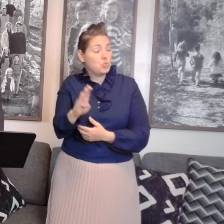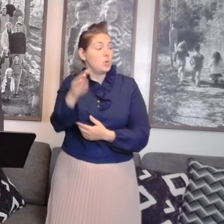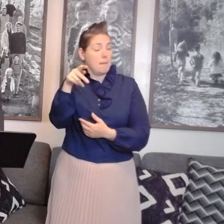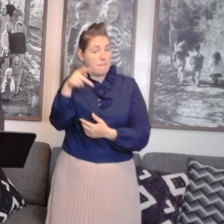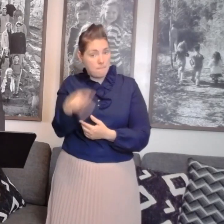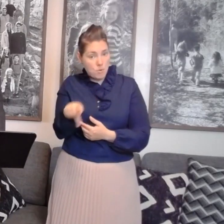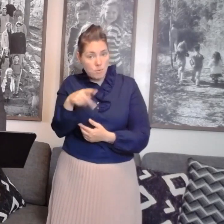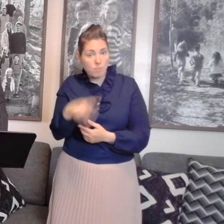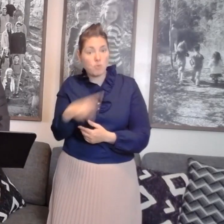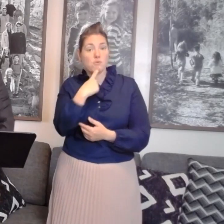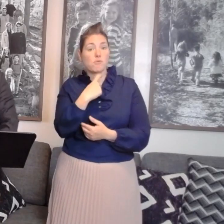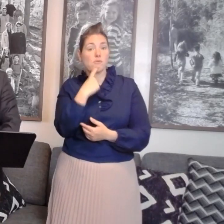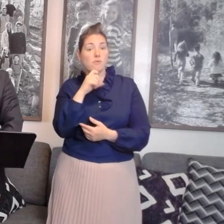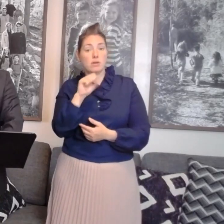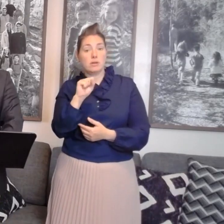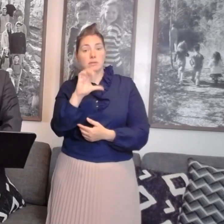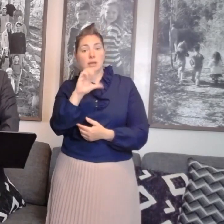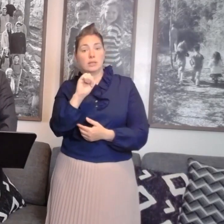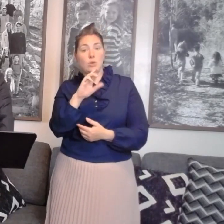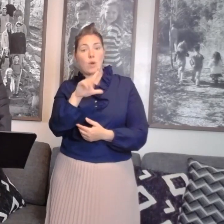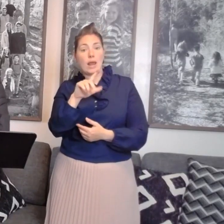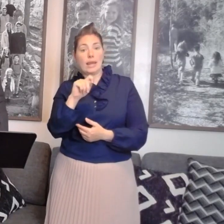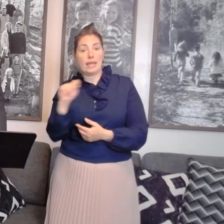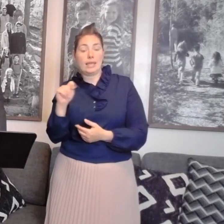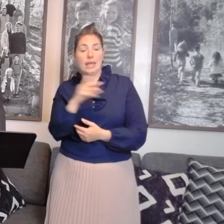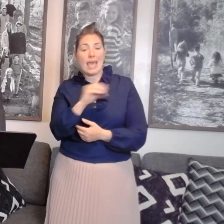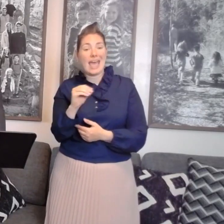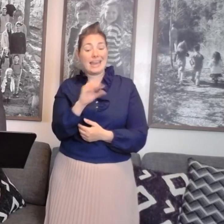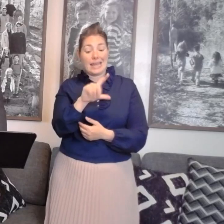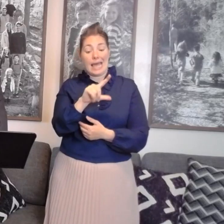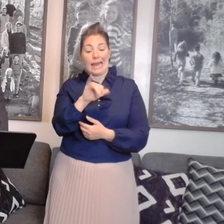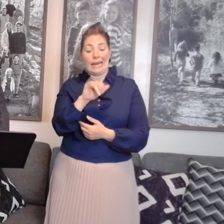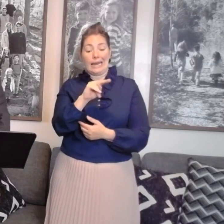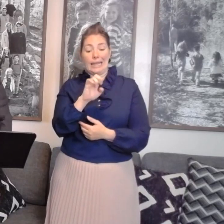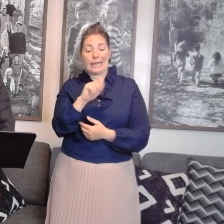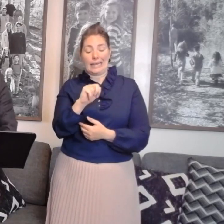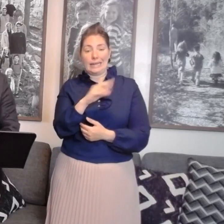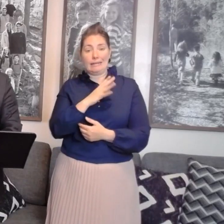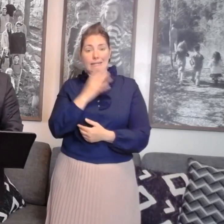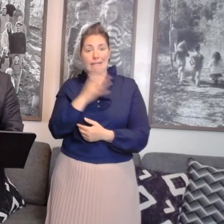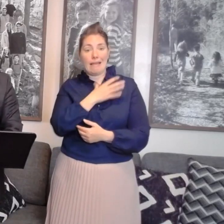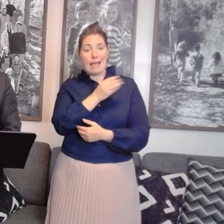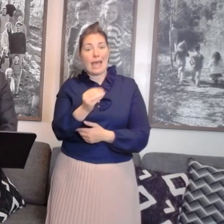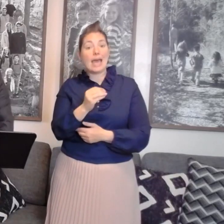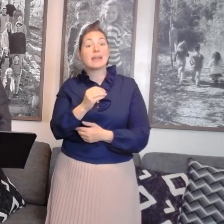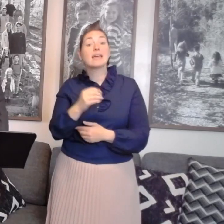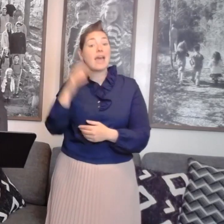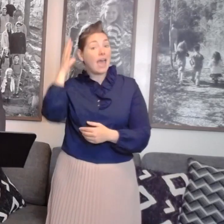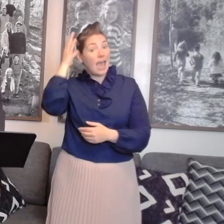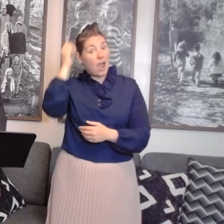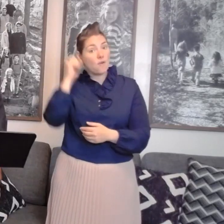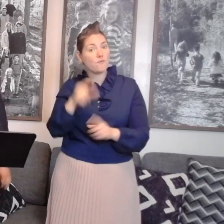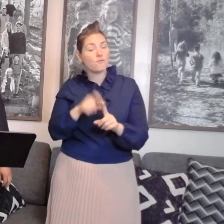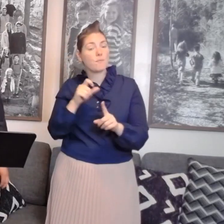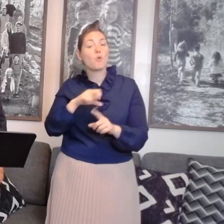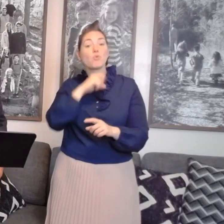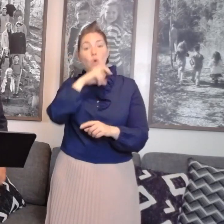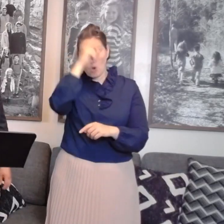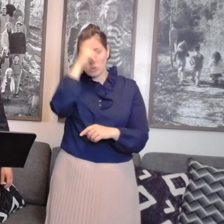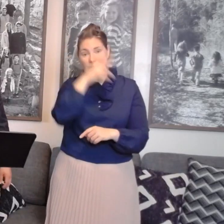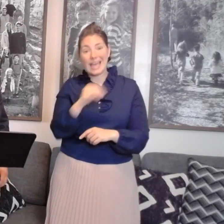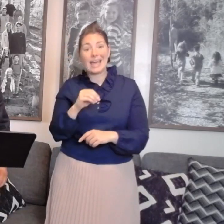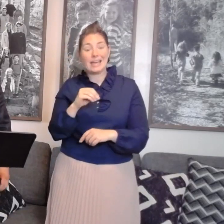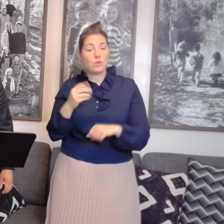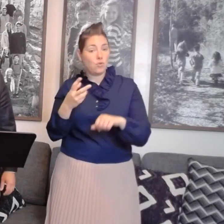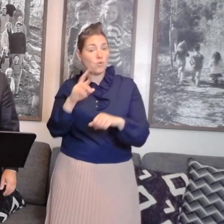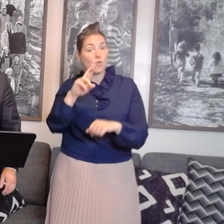and scarlet and fine linen and goat's hair and ram skins dyed red and badger's skins